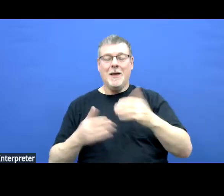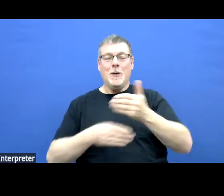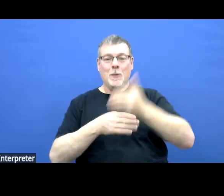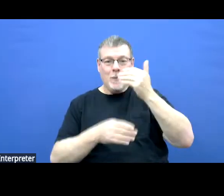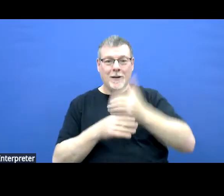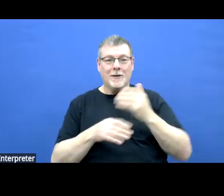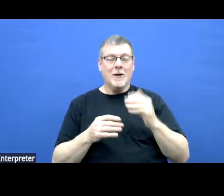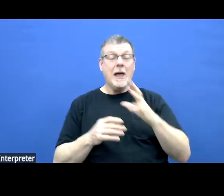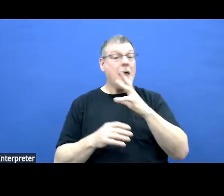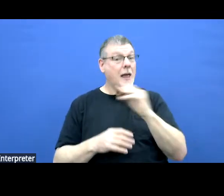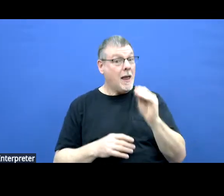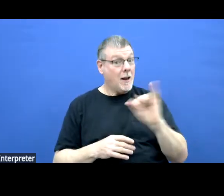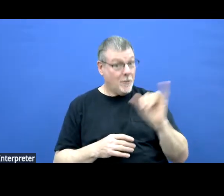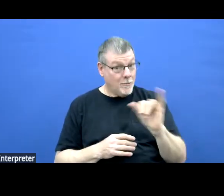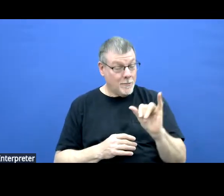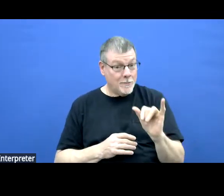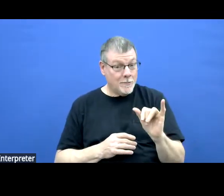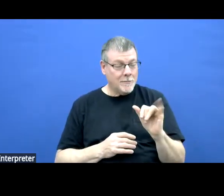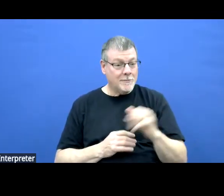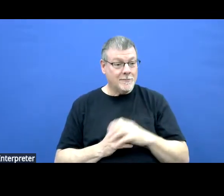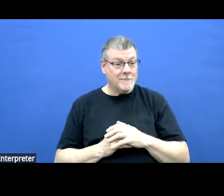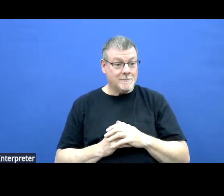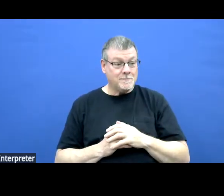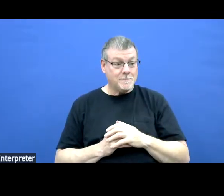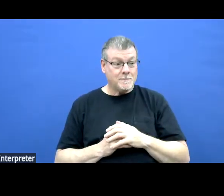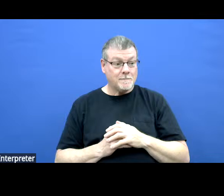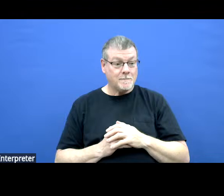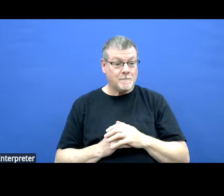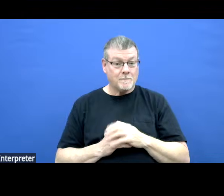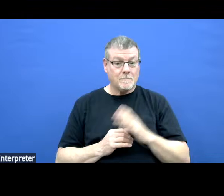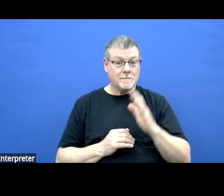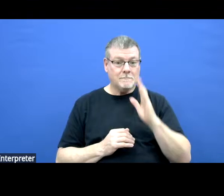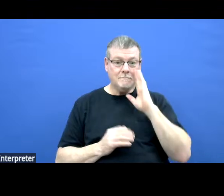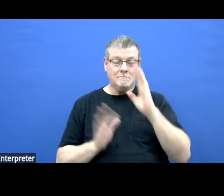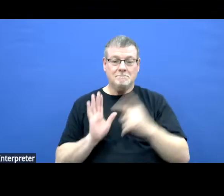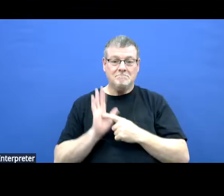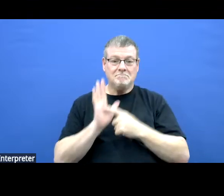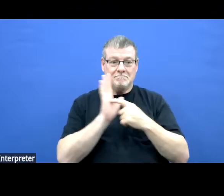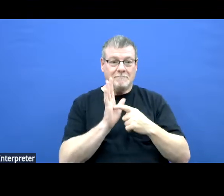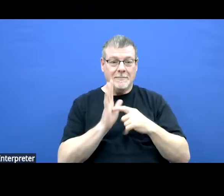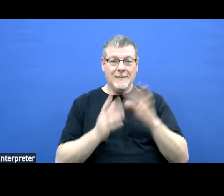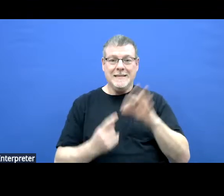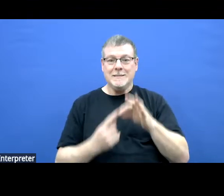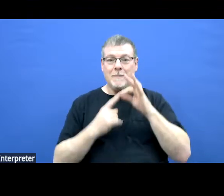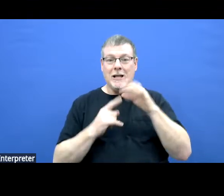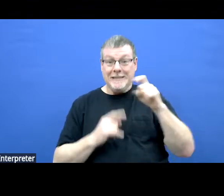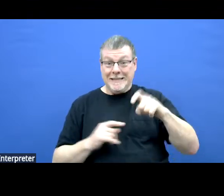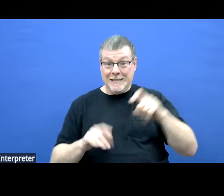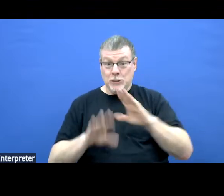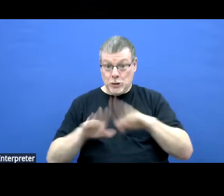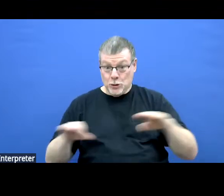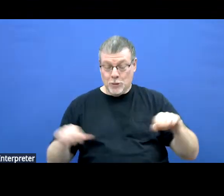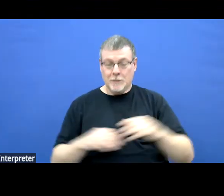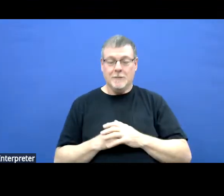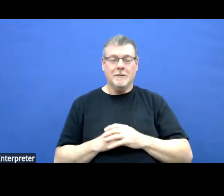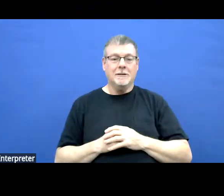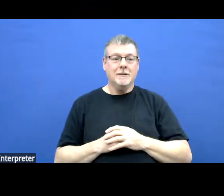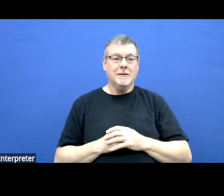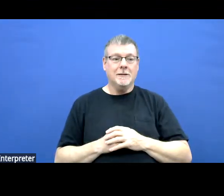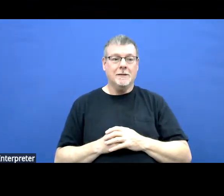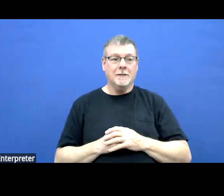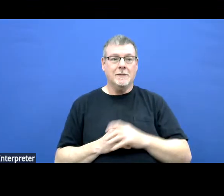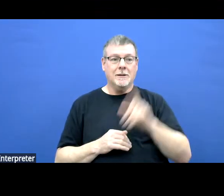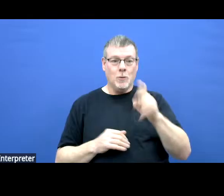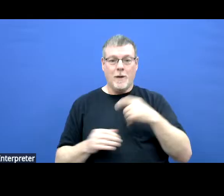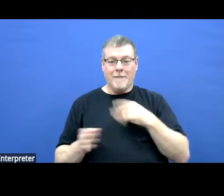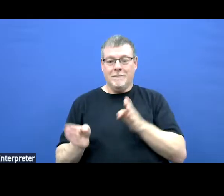but it also then, you know, when you're dealing with special needs children, sometimes you have